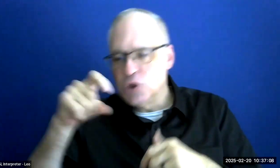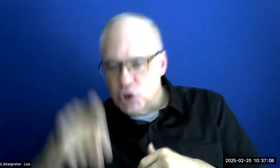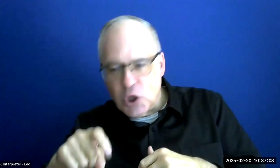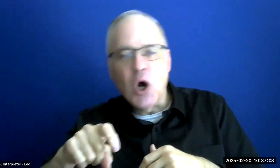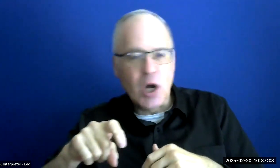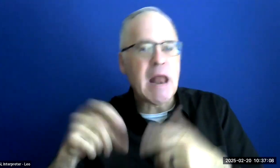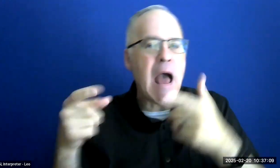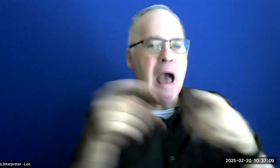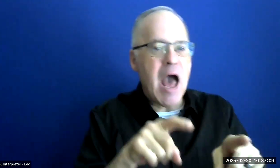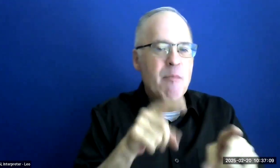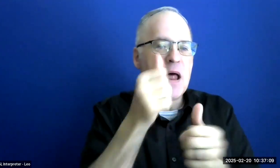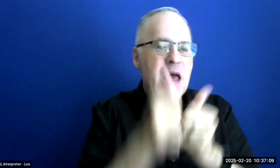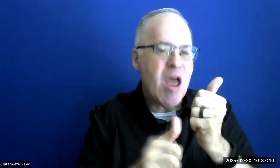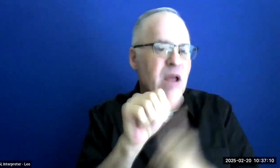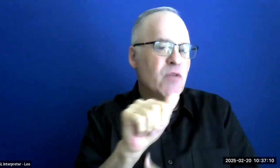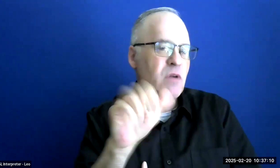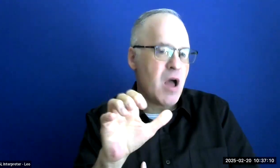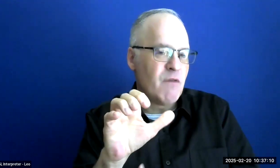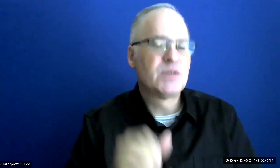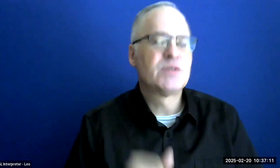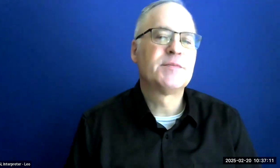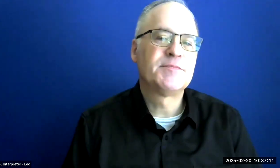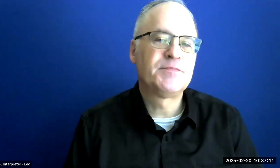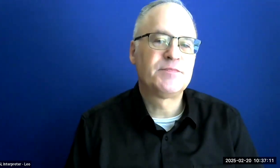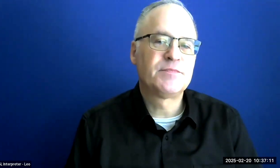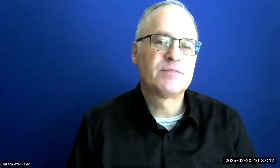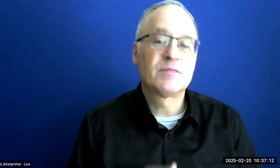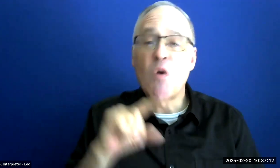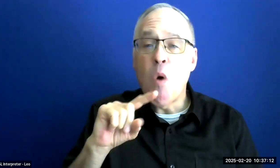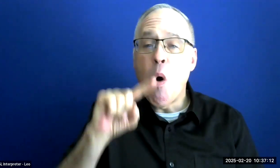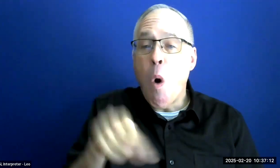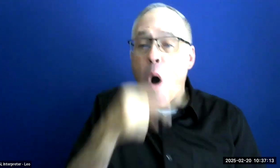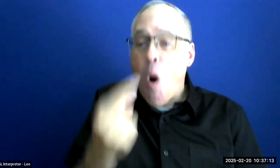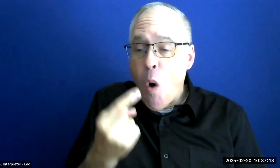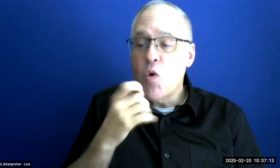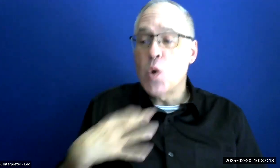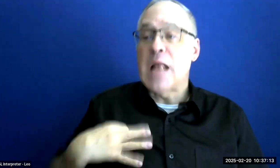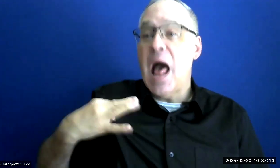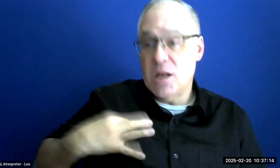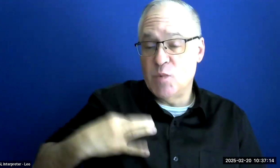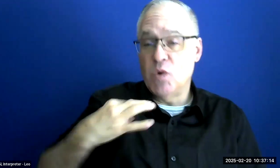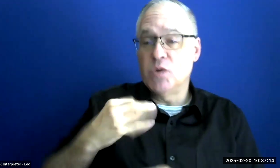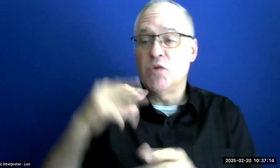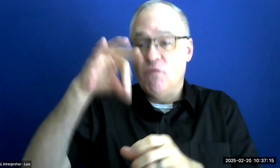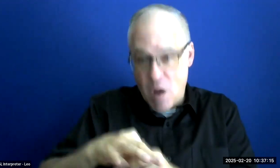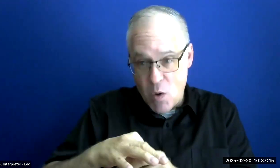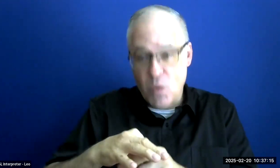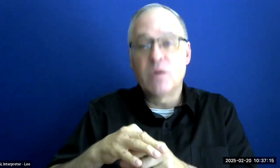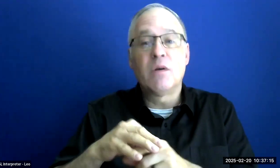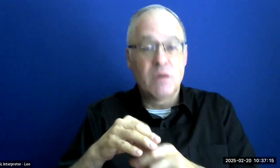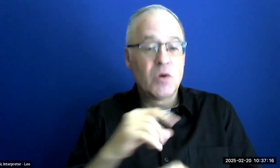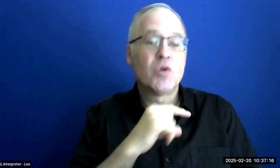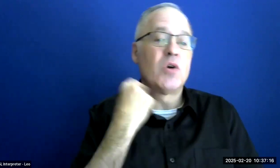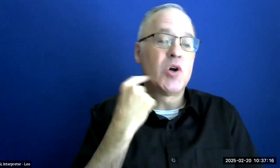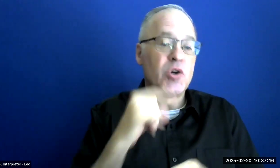annual conference. 1, only those that are eligible to vote, lay and clergy who are in full connection and